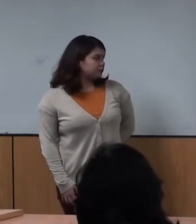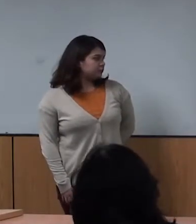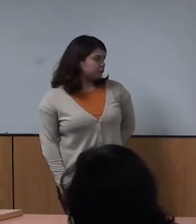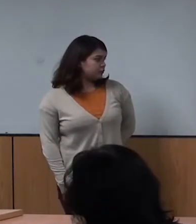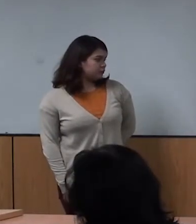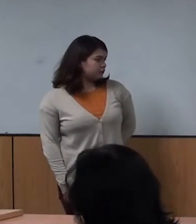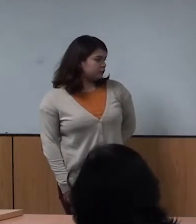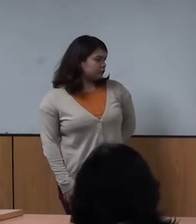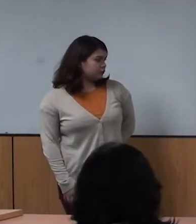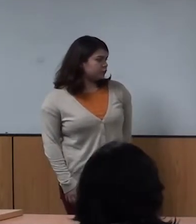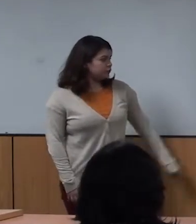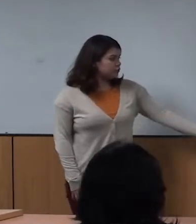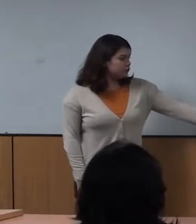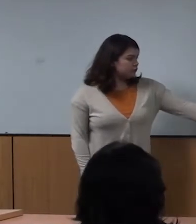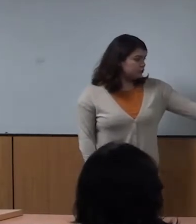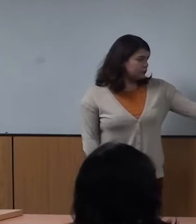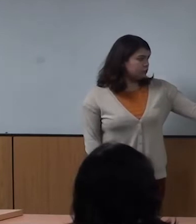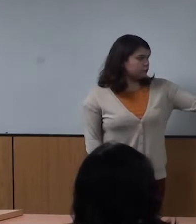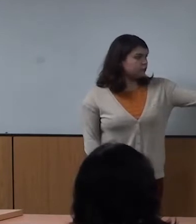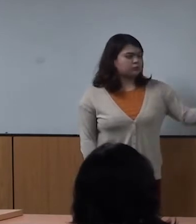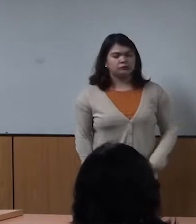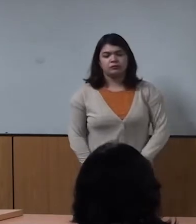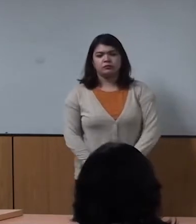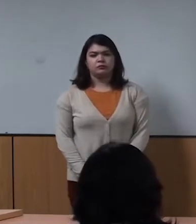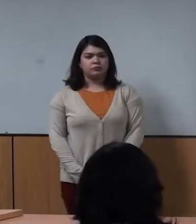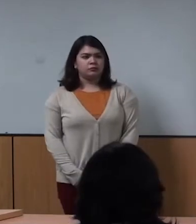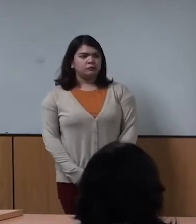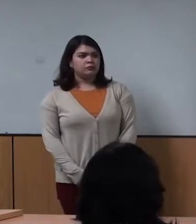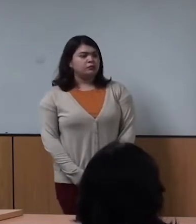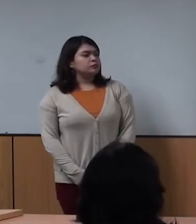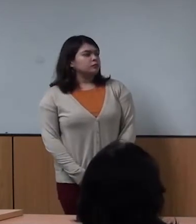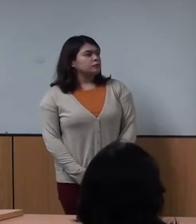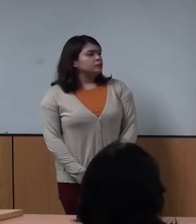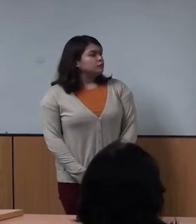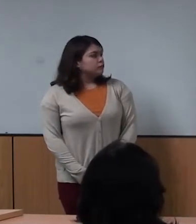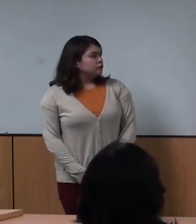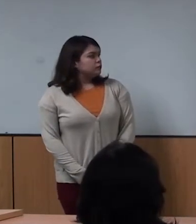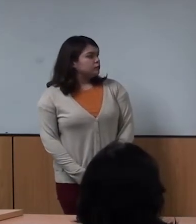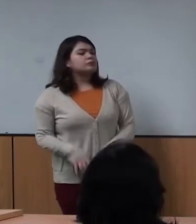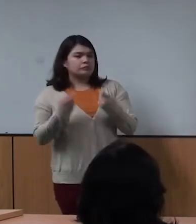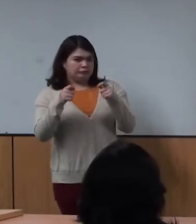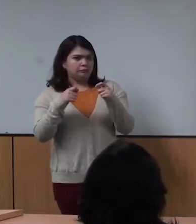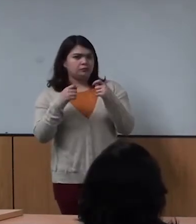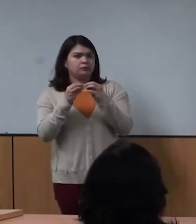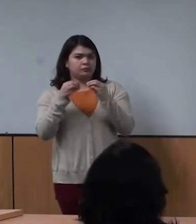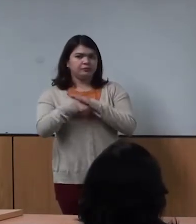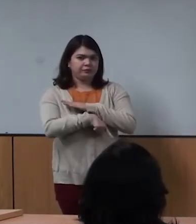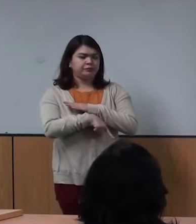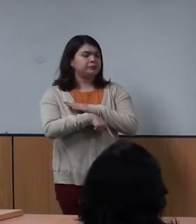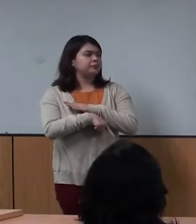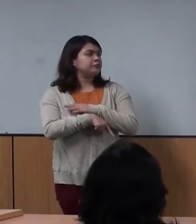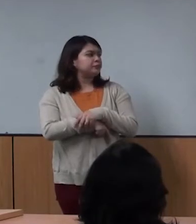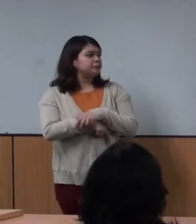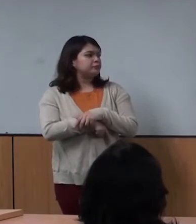we regard assessment of learning, we are referring to summative assessment. So let's try to expand more